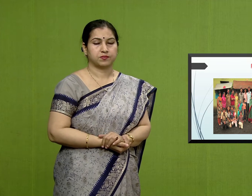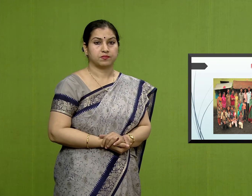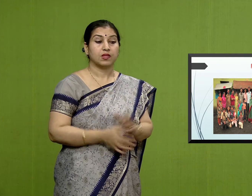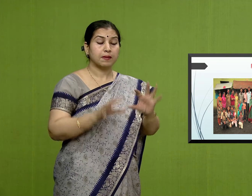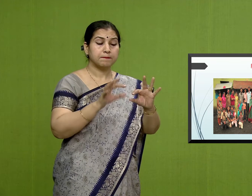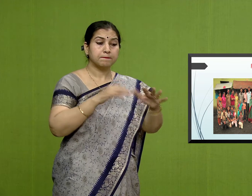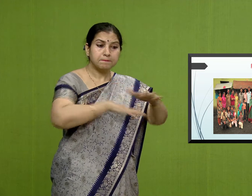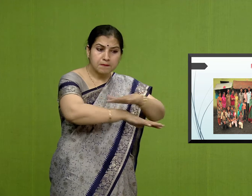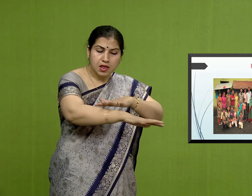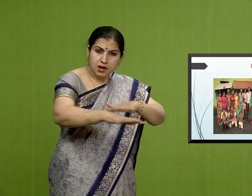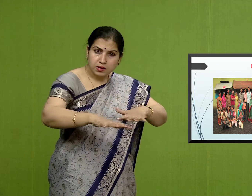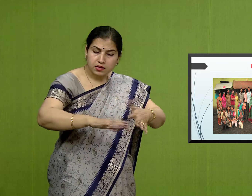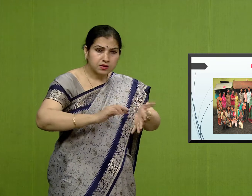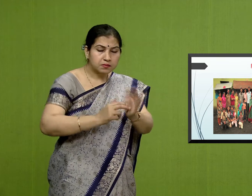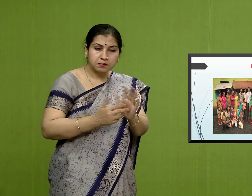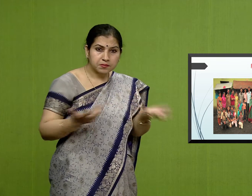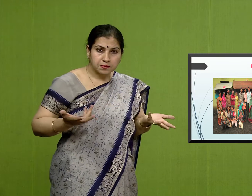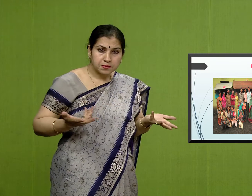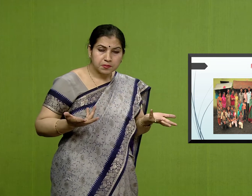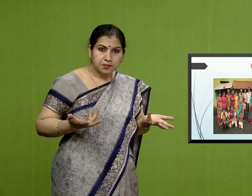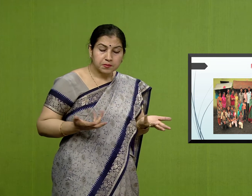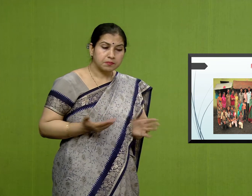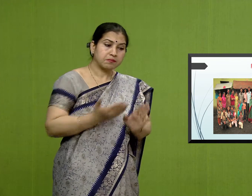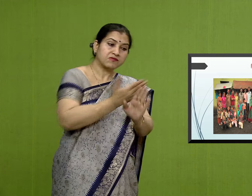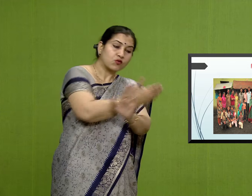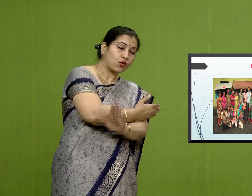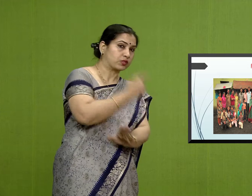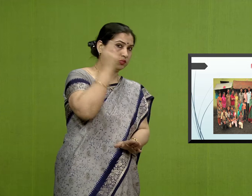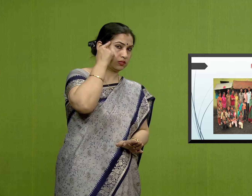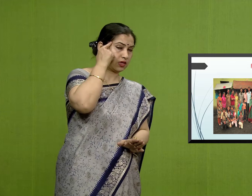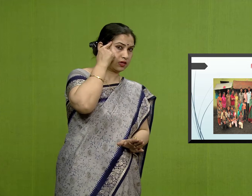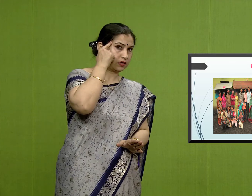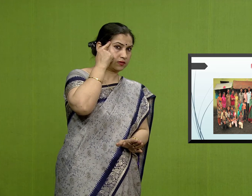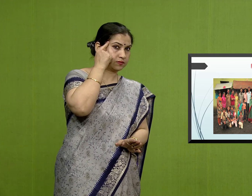Planning means to think in advance.